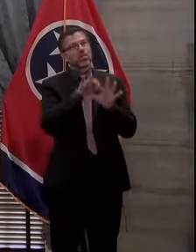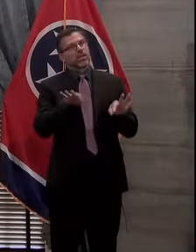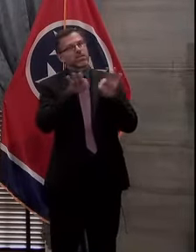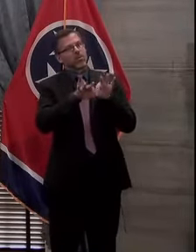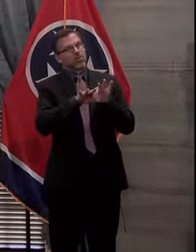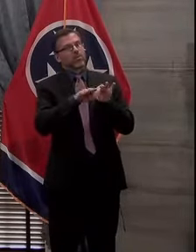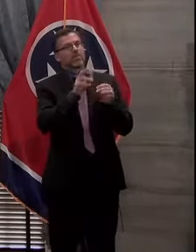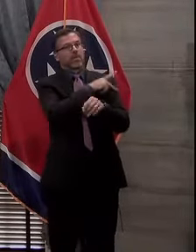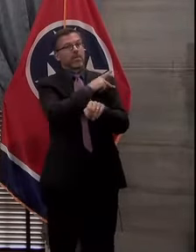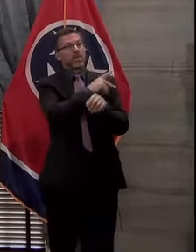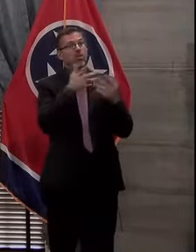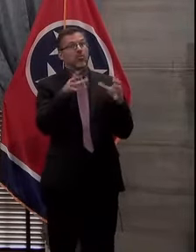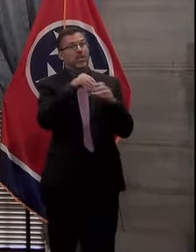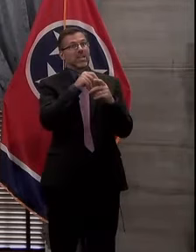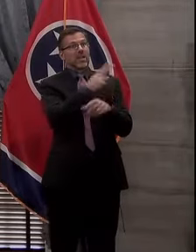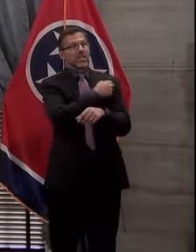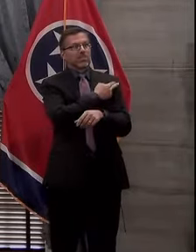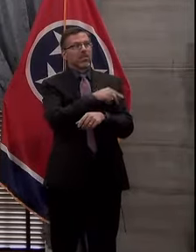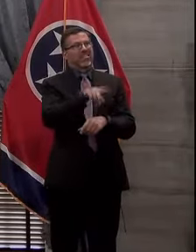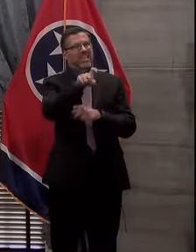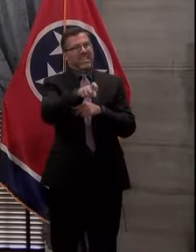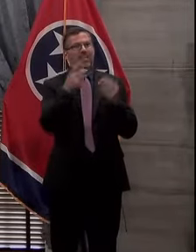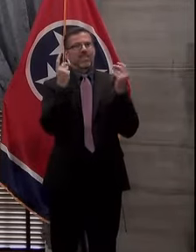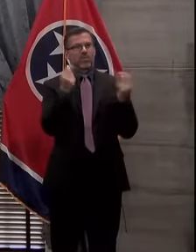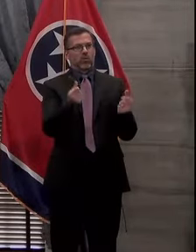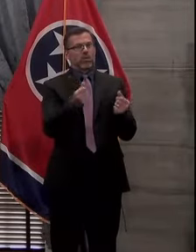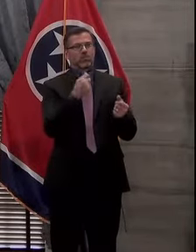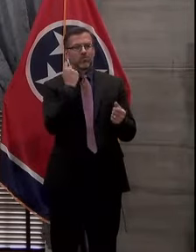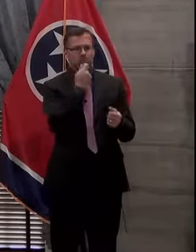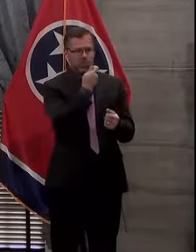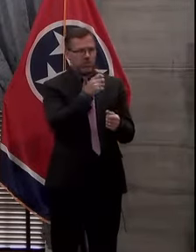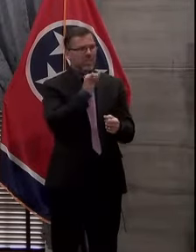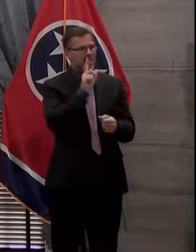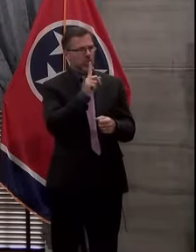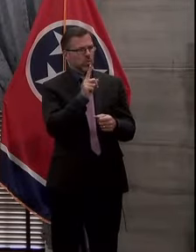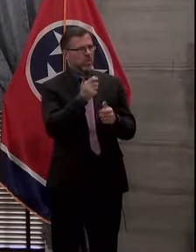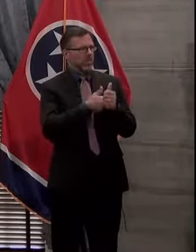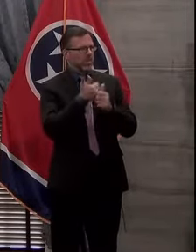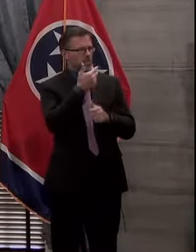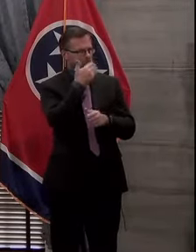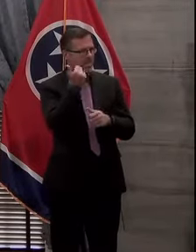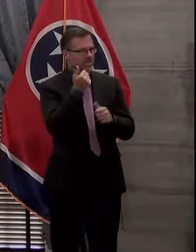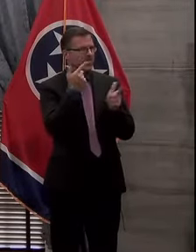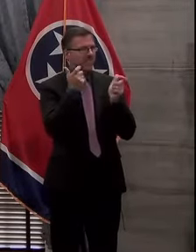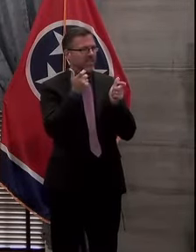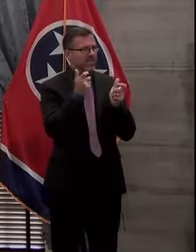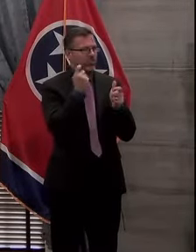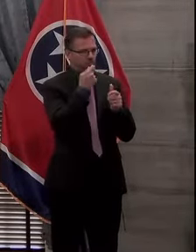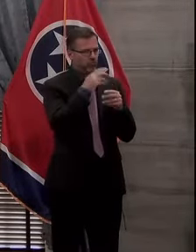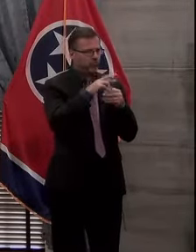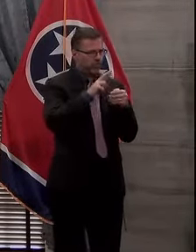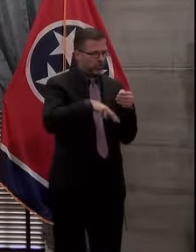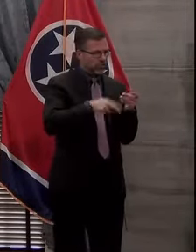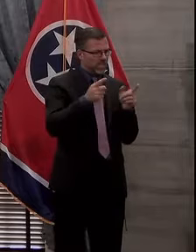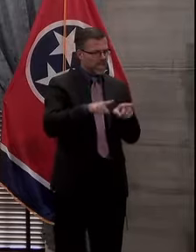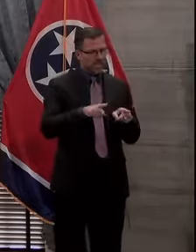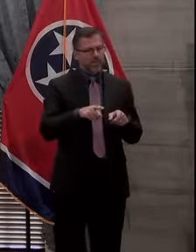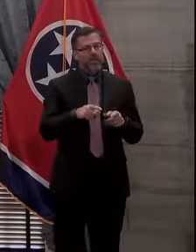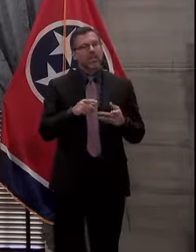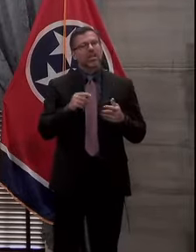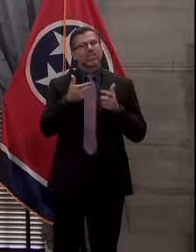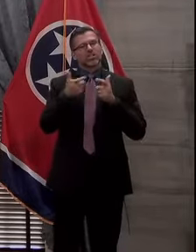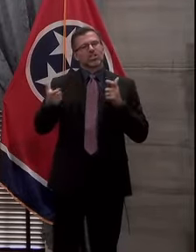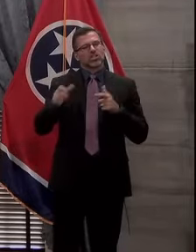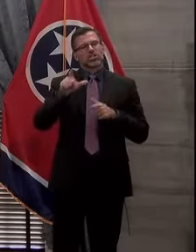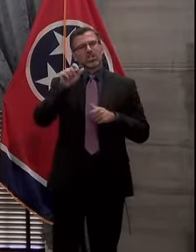patients are in the hospital, they need quick results. And so that's where our fastest ones are coming from. And then the larger labs in the